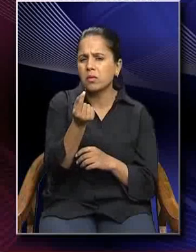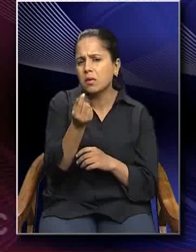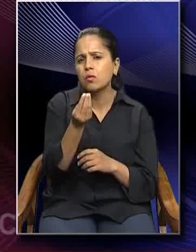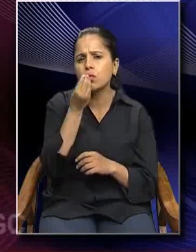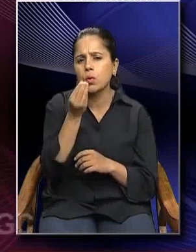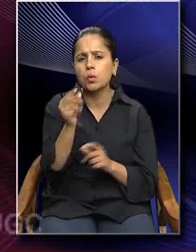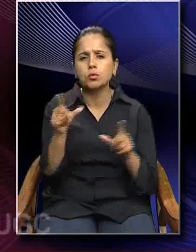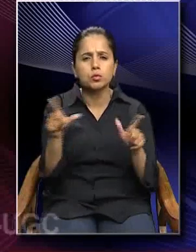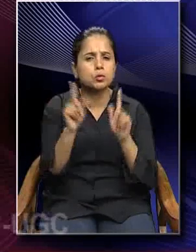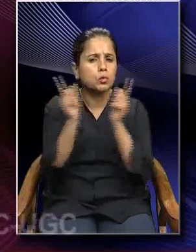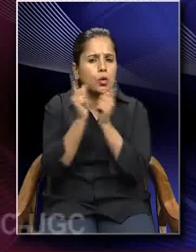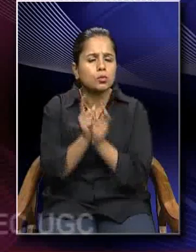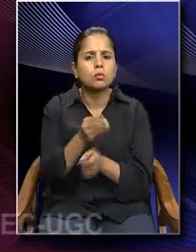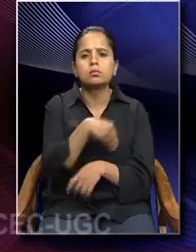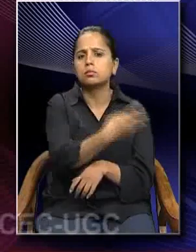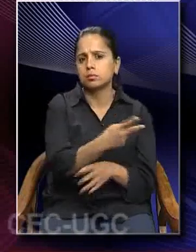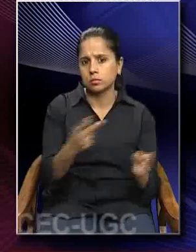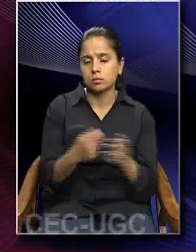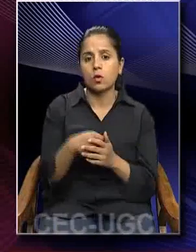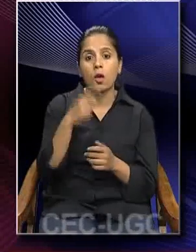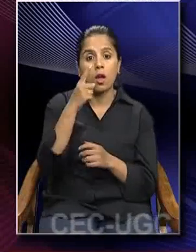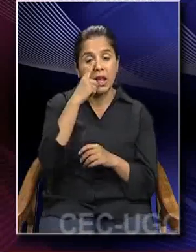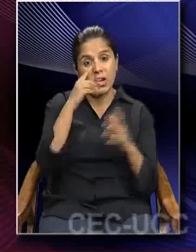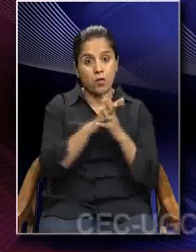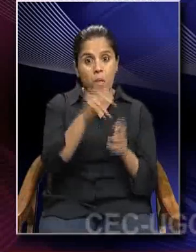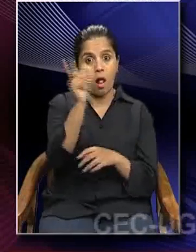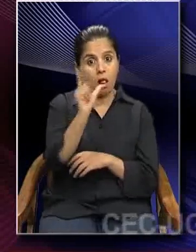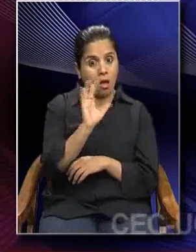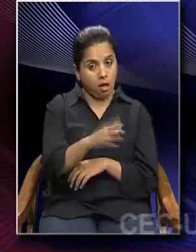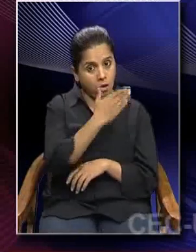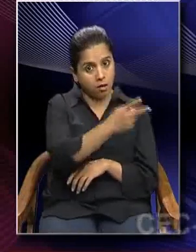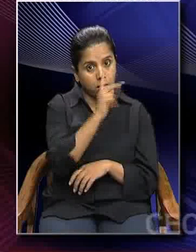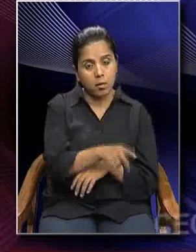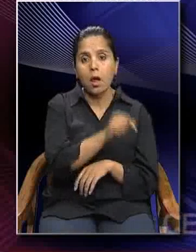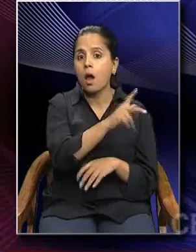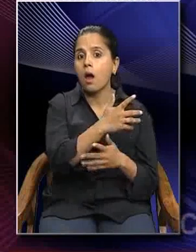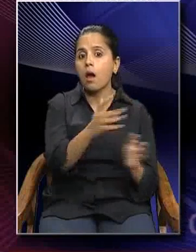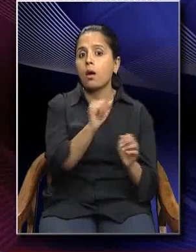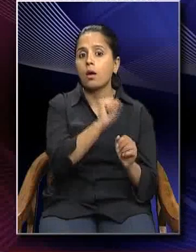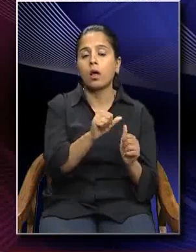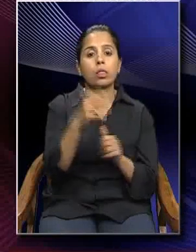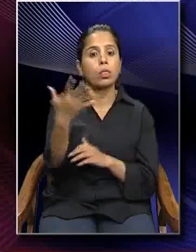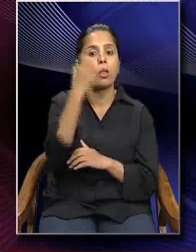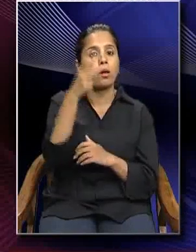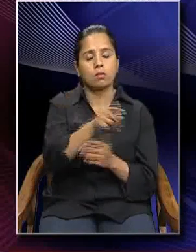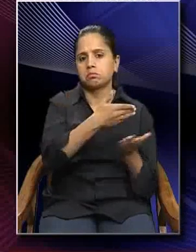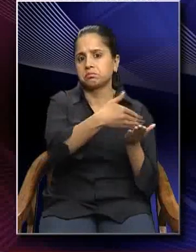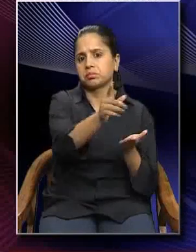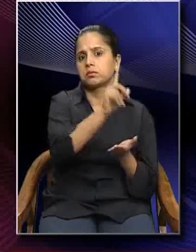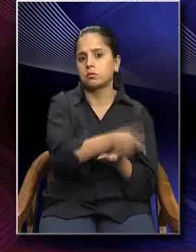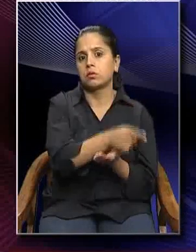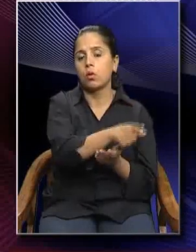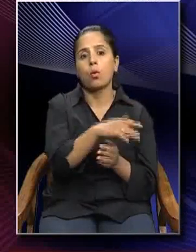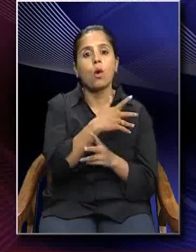food. An adulterous woman had to be deprived of her authority over the